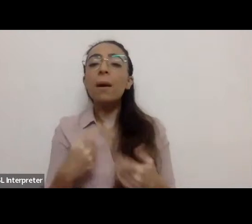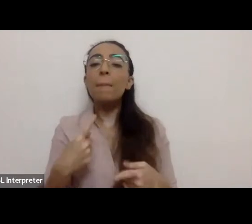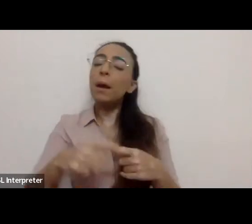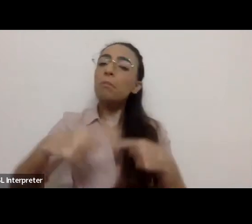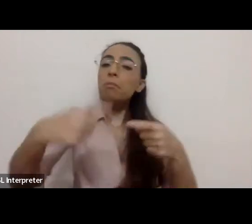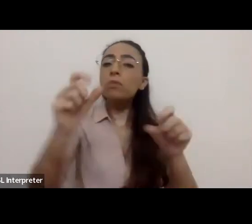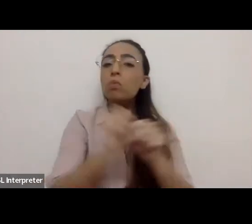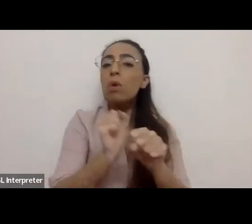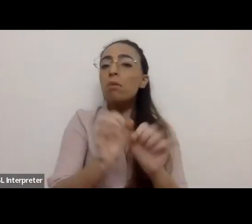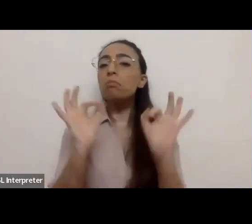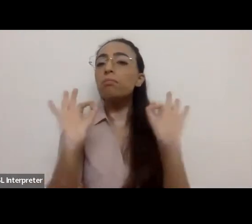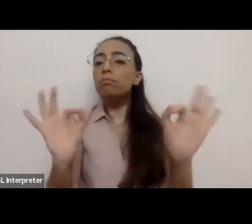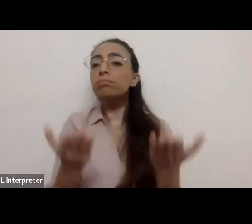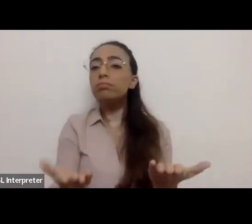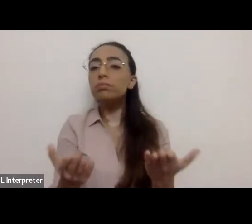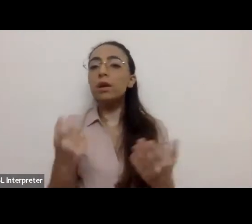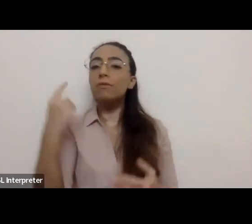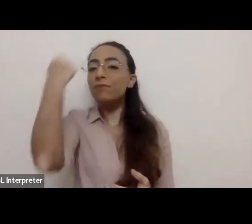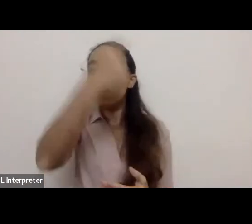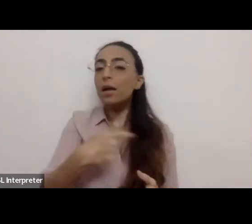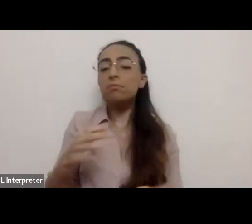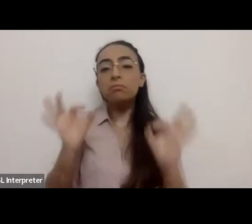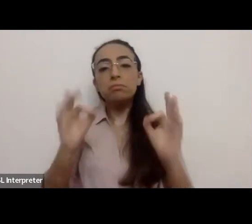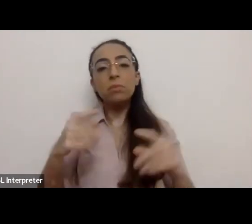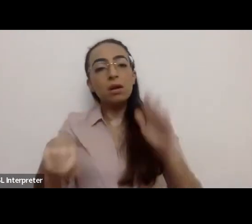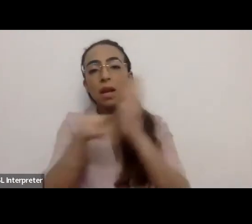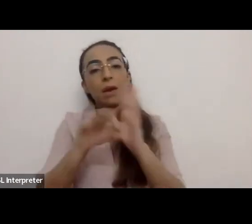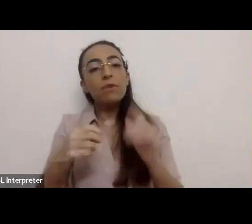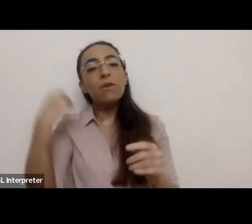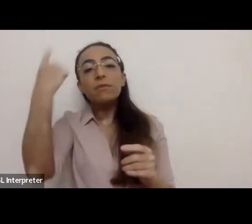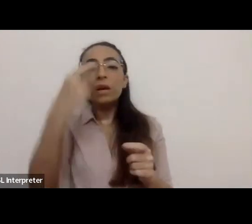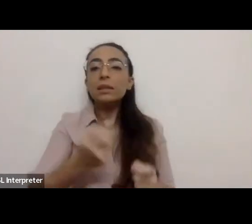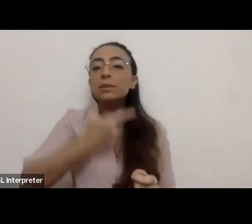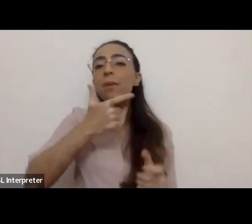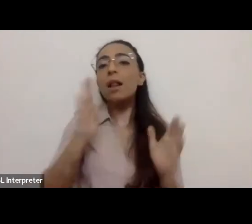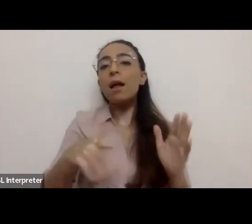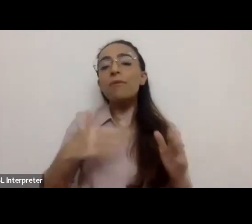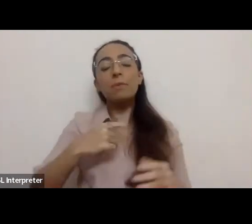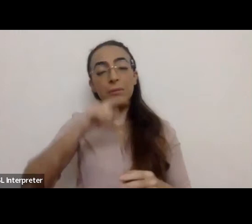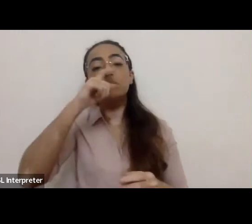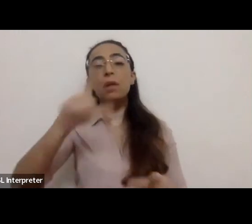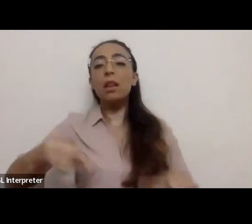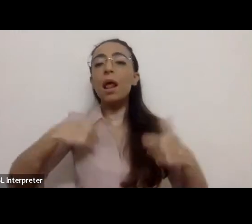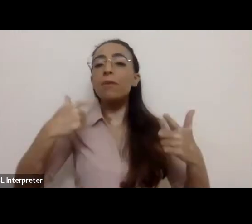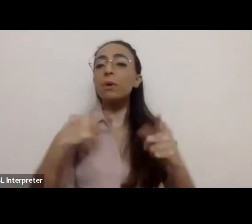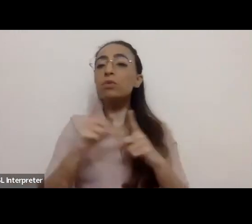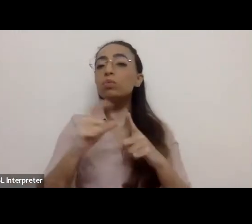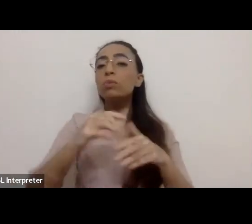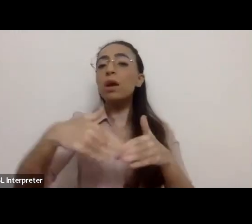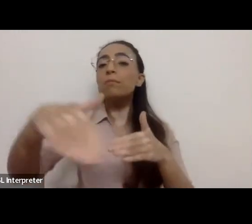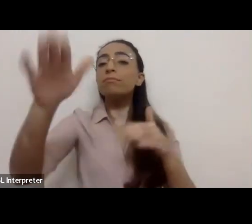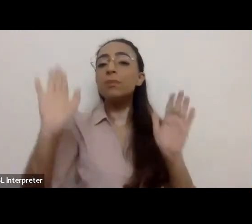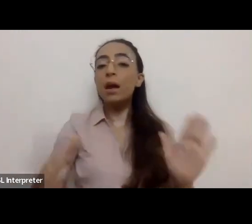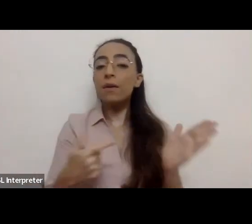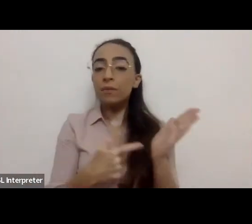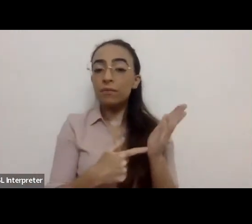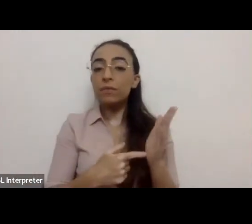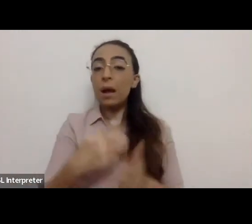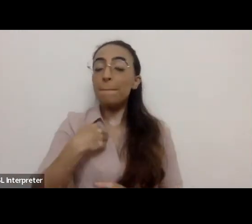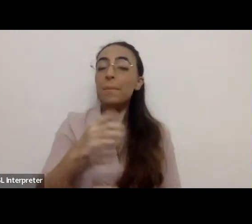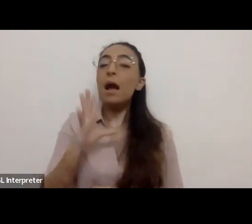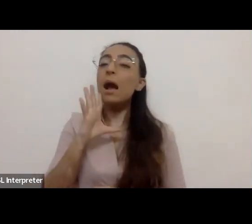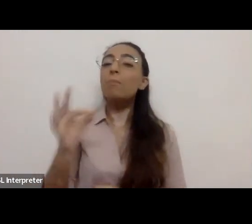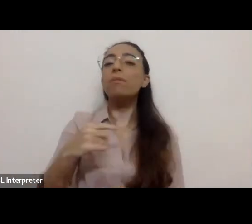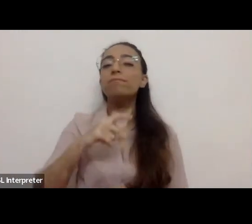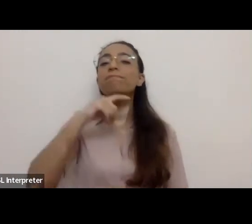daily lives with a smile on their face and with dignity. It is the dignity that we must strive to